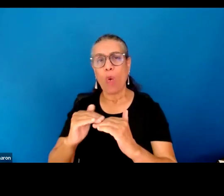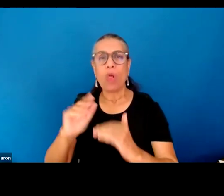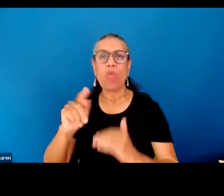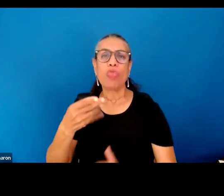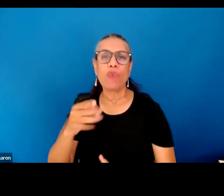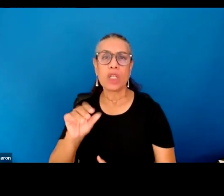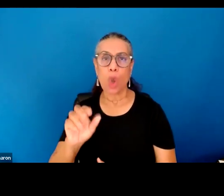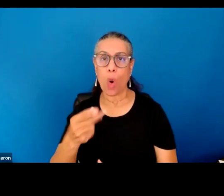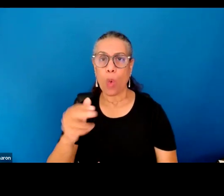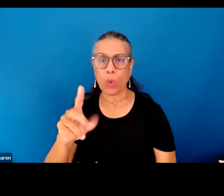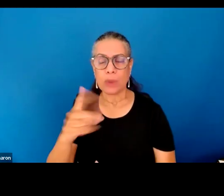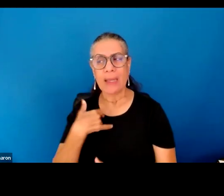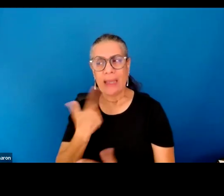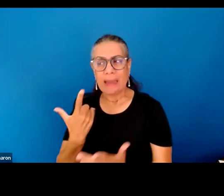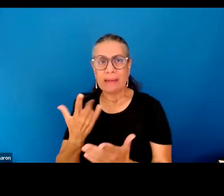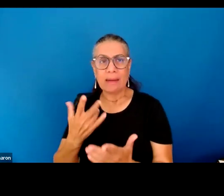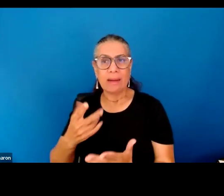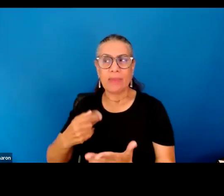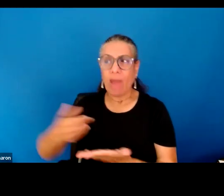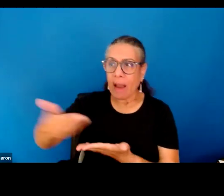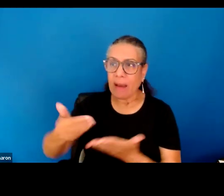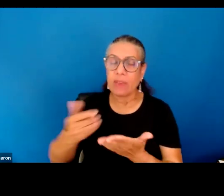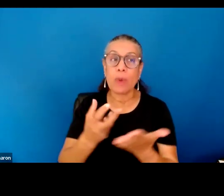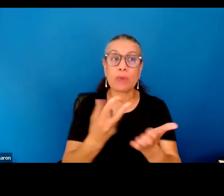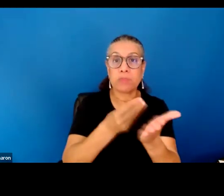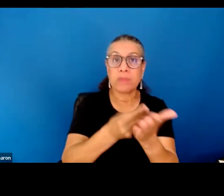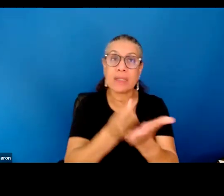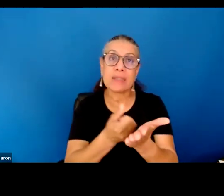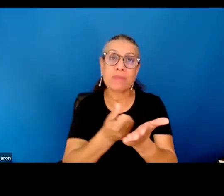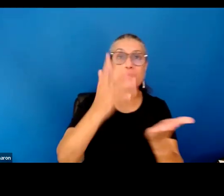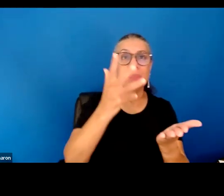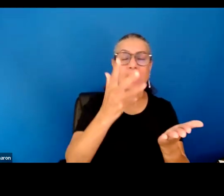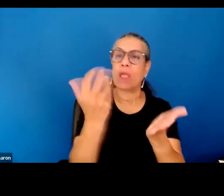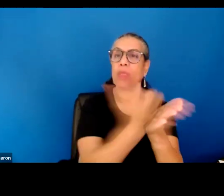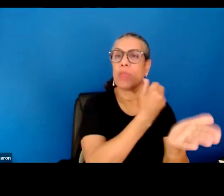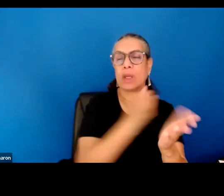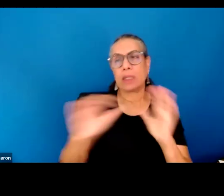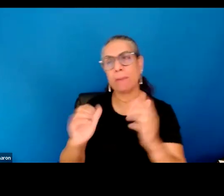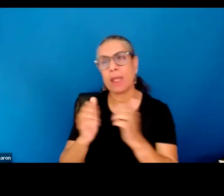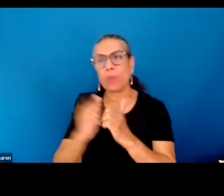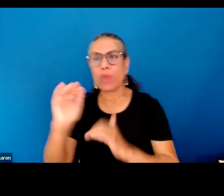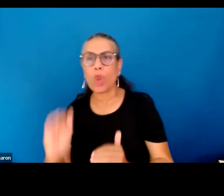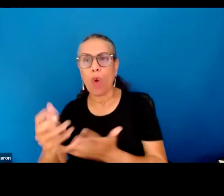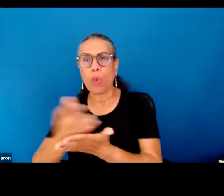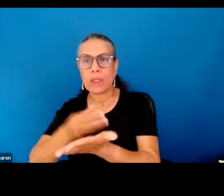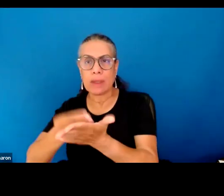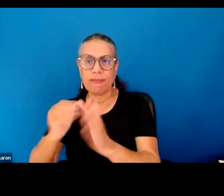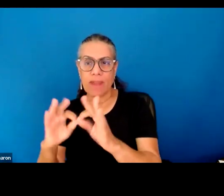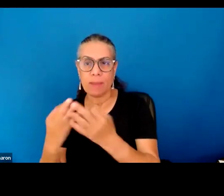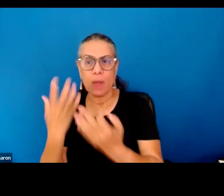equity within those schools because the higher income parents are taking the slots from the lower income students at those schools because